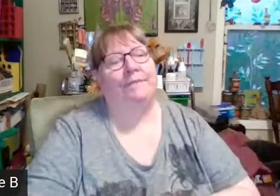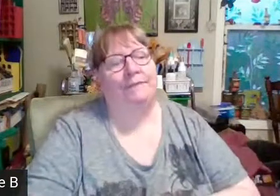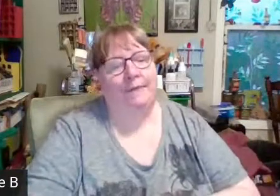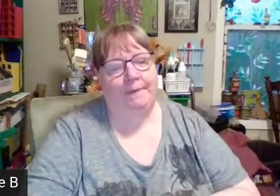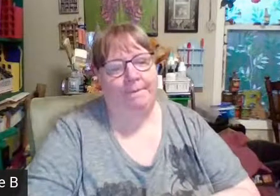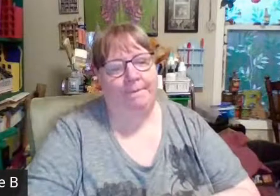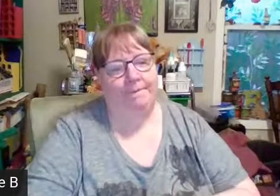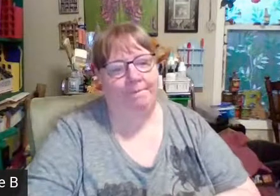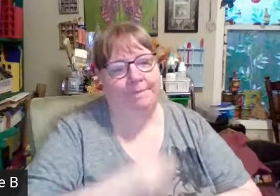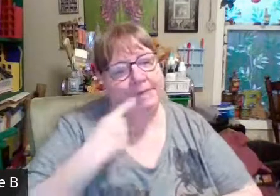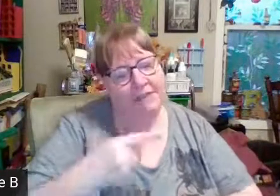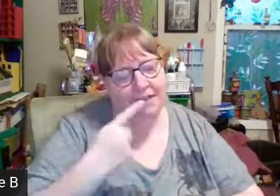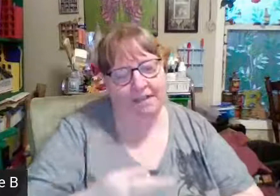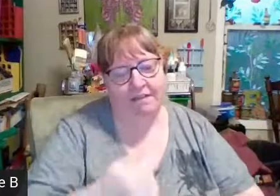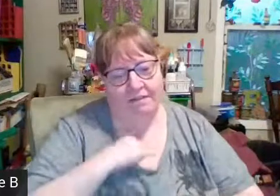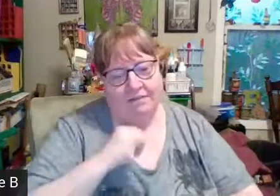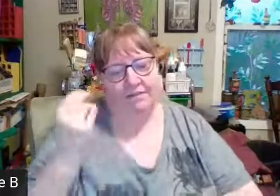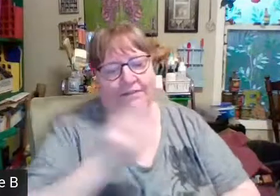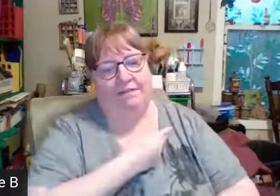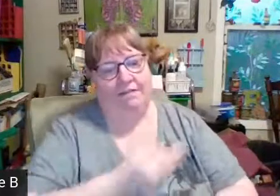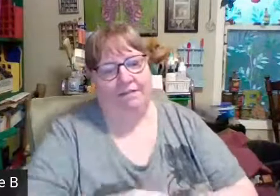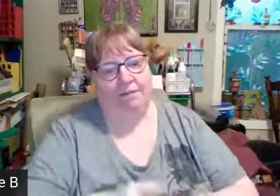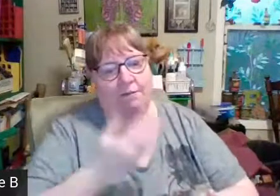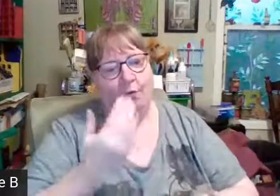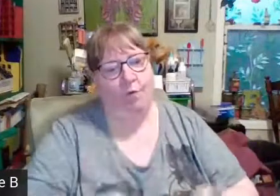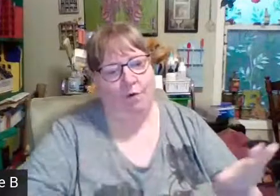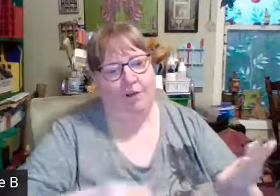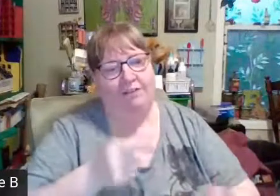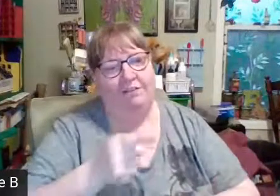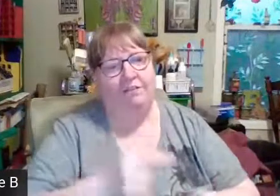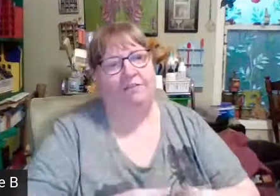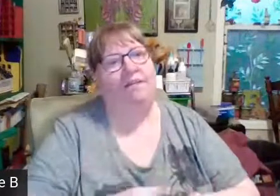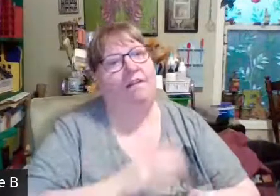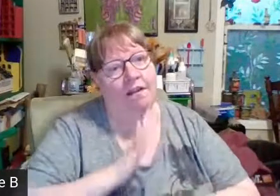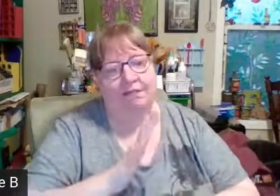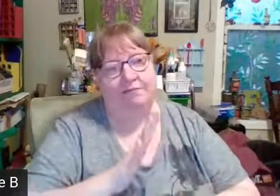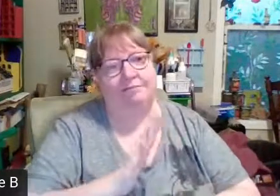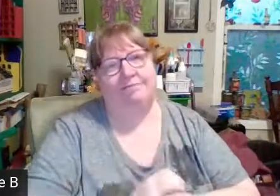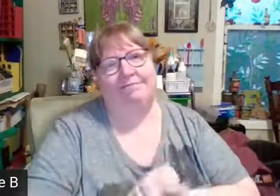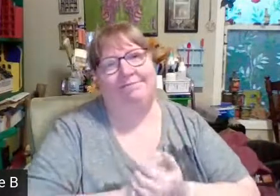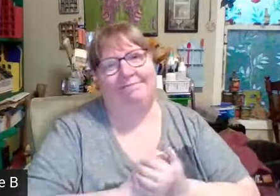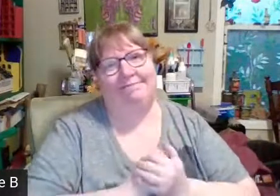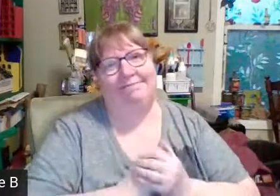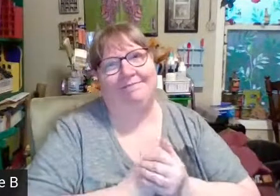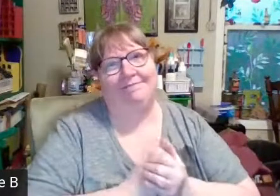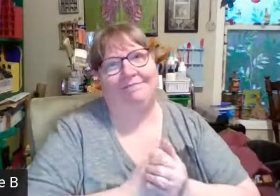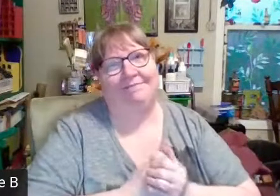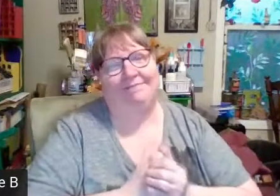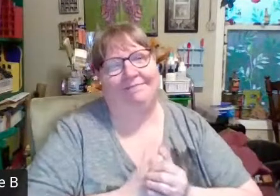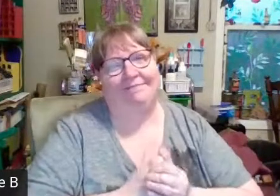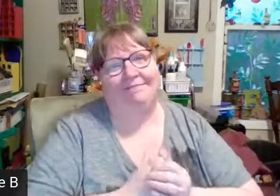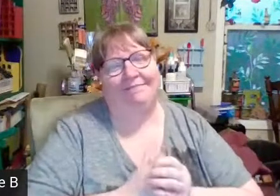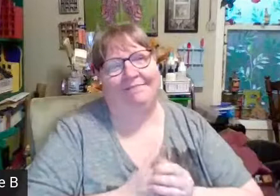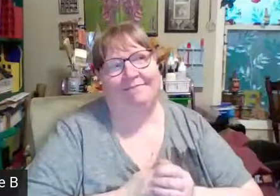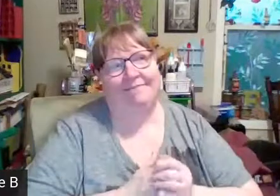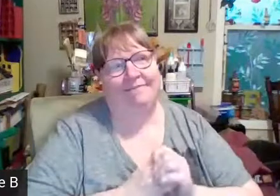you like, because we base most of your packages on shipments. And let me give you an example of something. When I mailed out